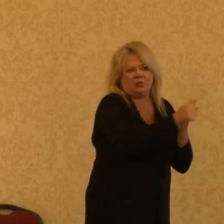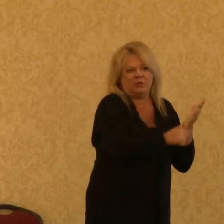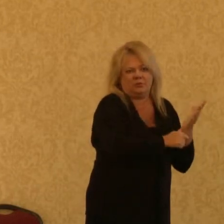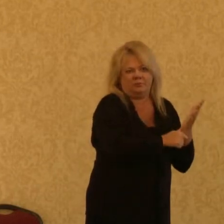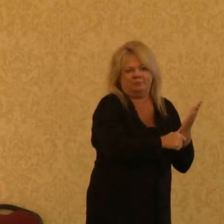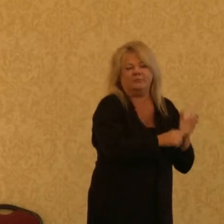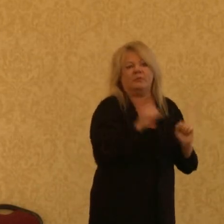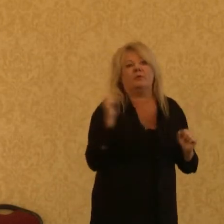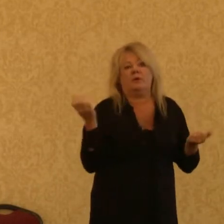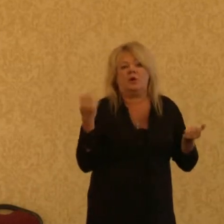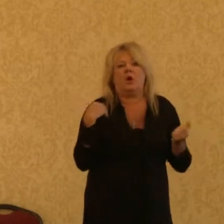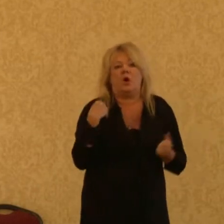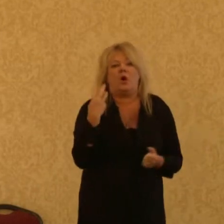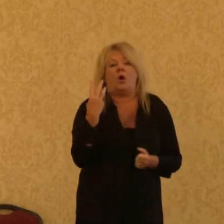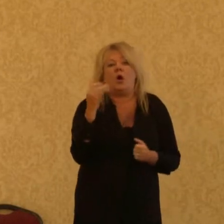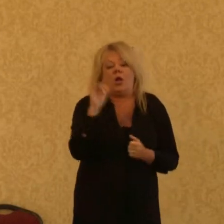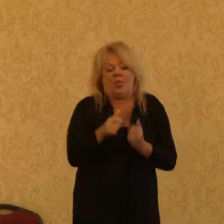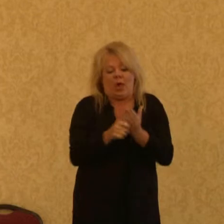early hearing